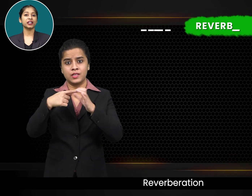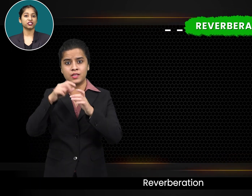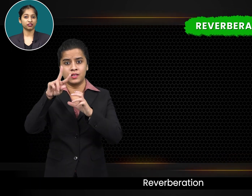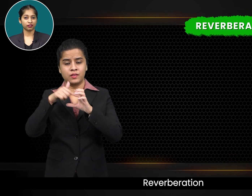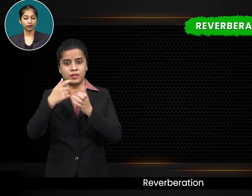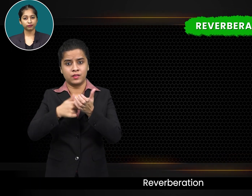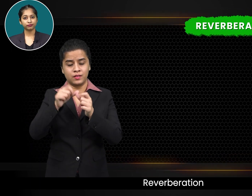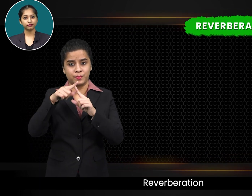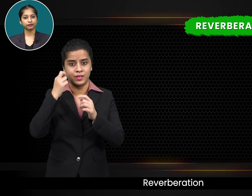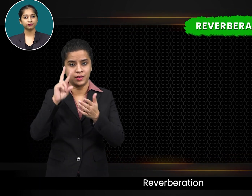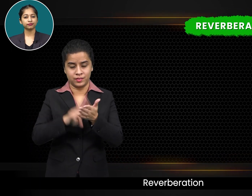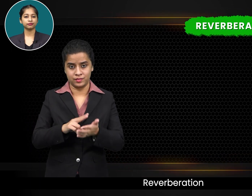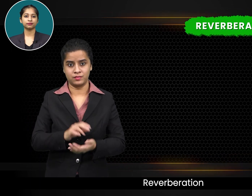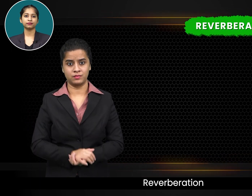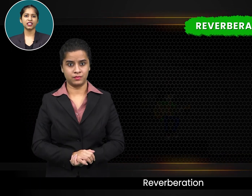Reverberation.